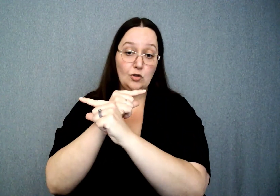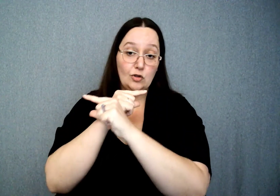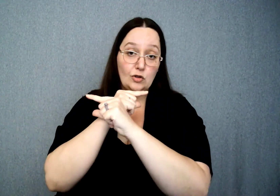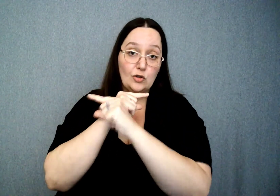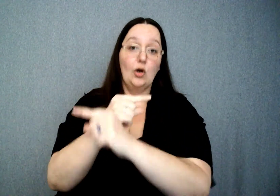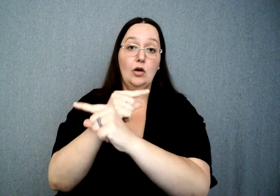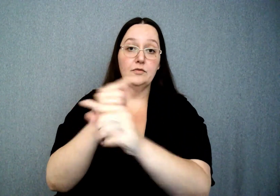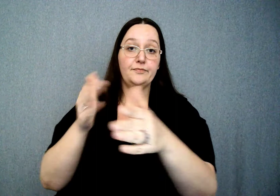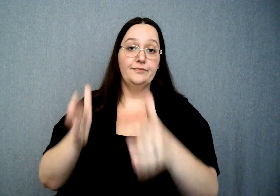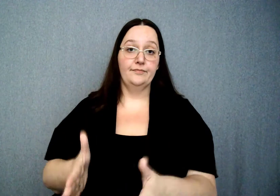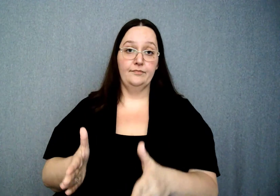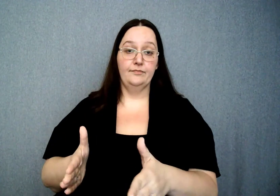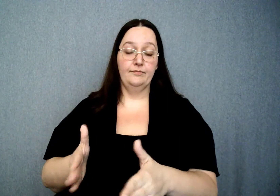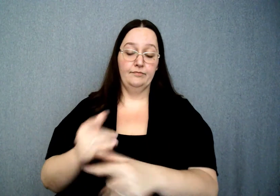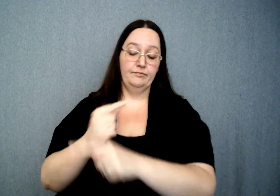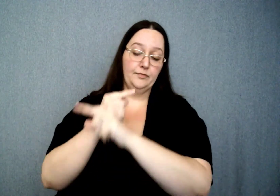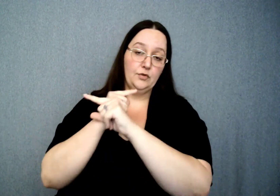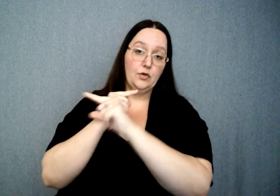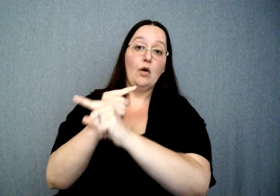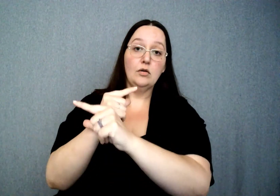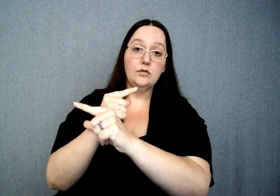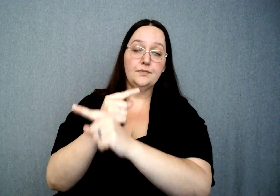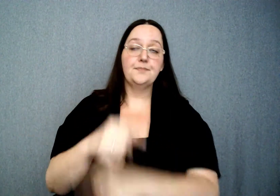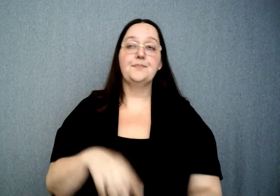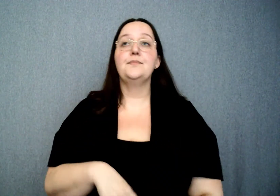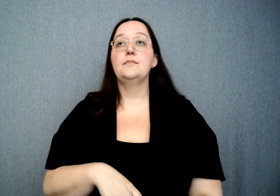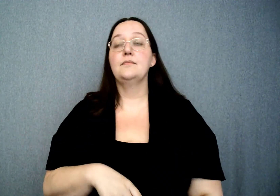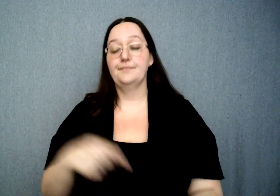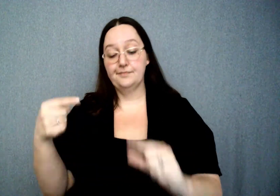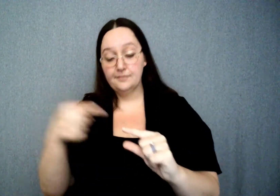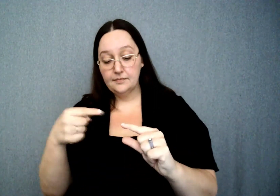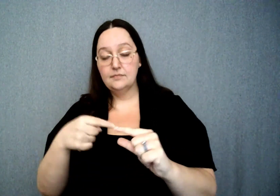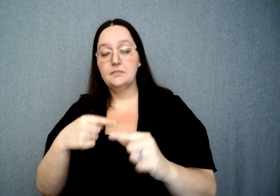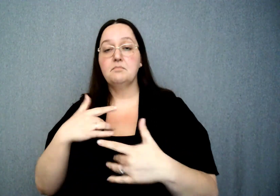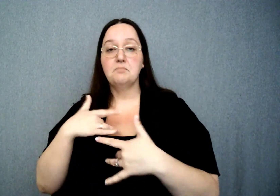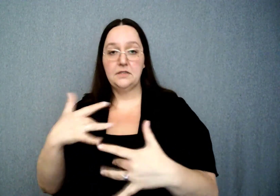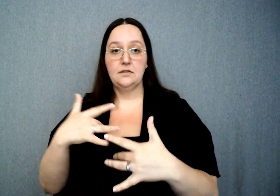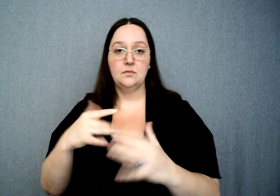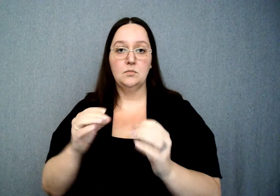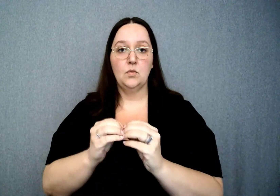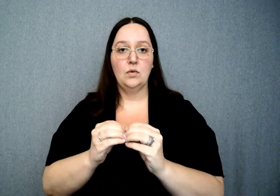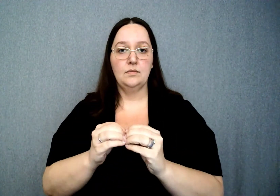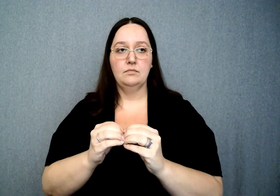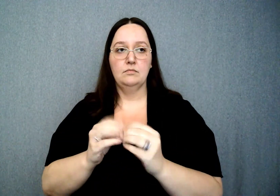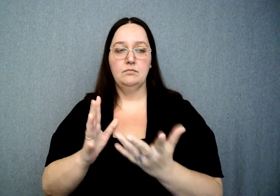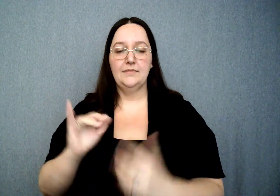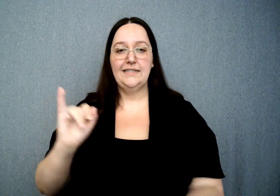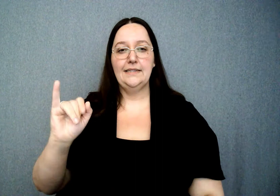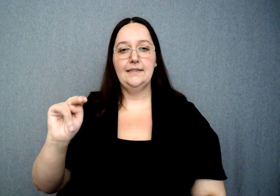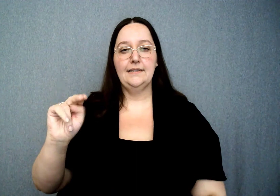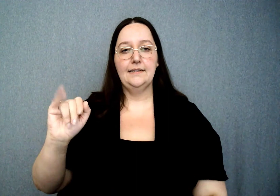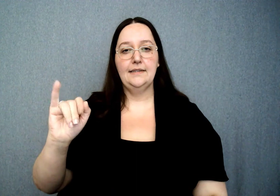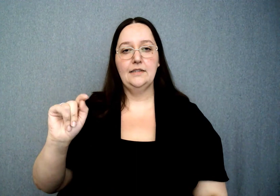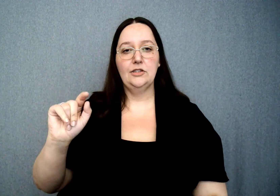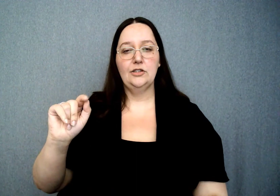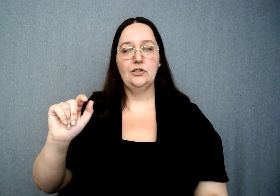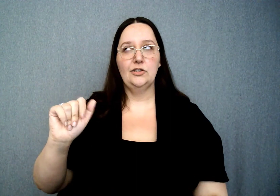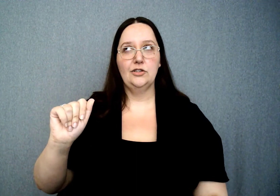Some people will sign it with G's. Guard. This, for me, I use more for,